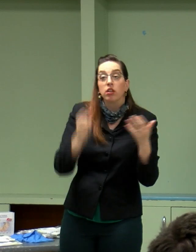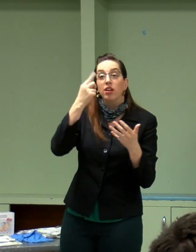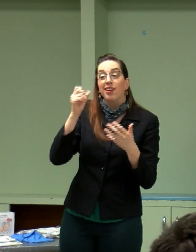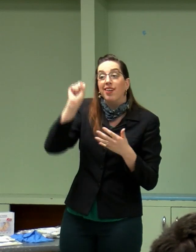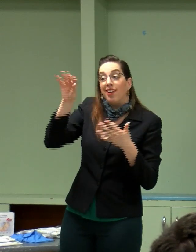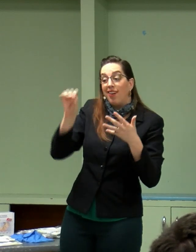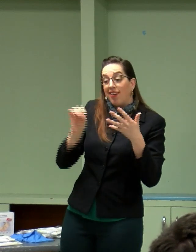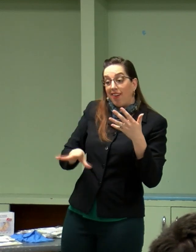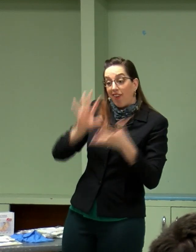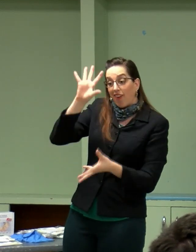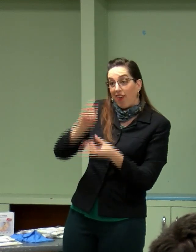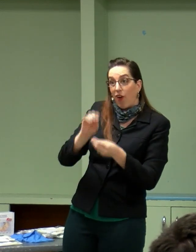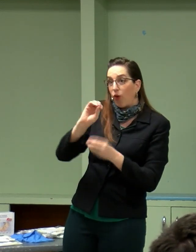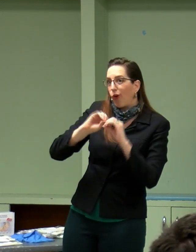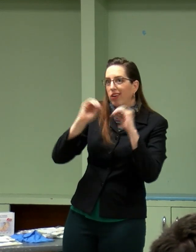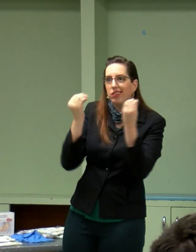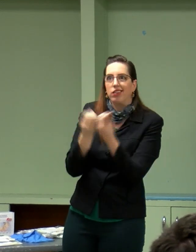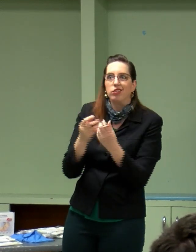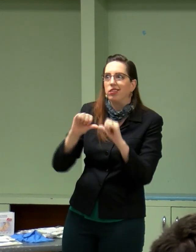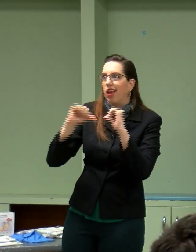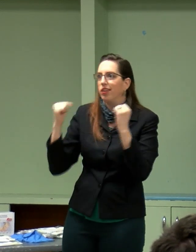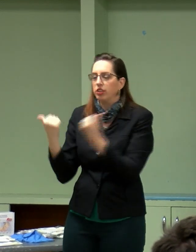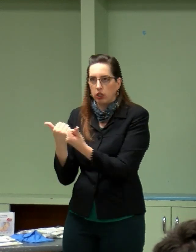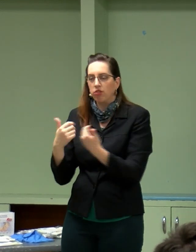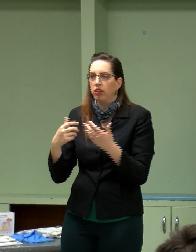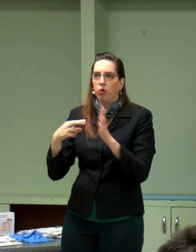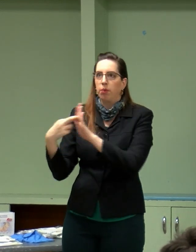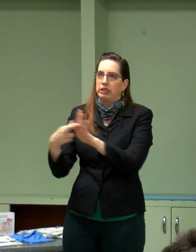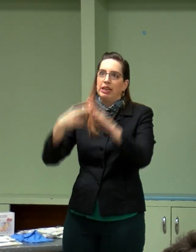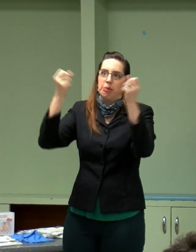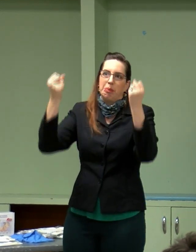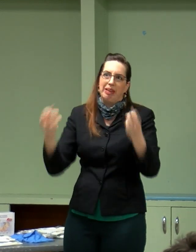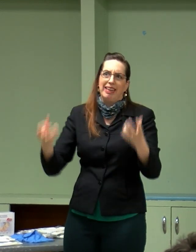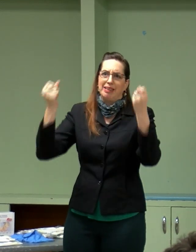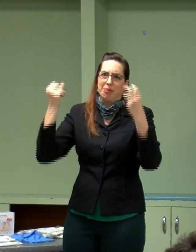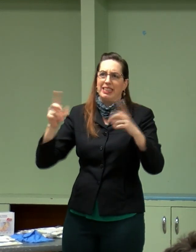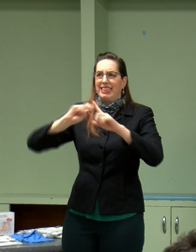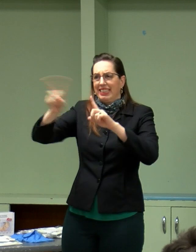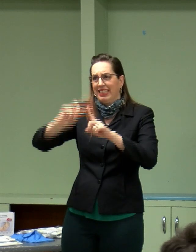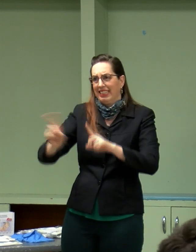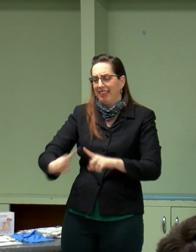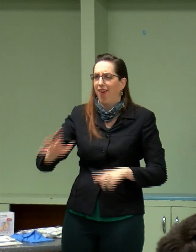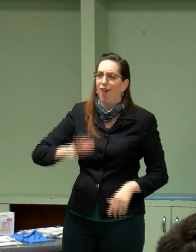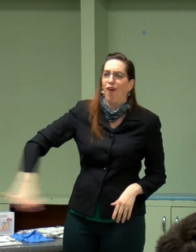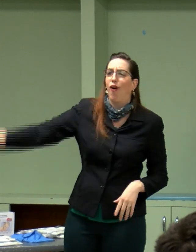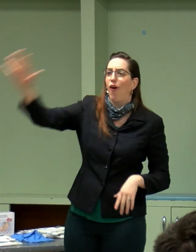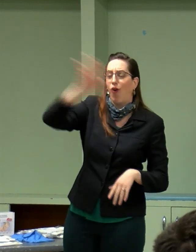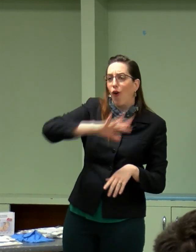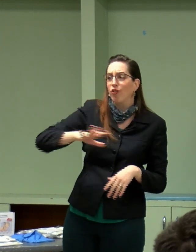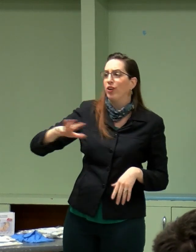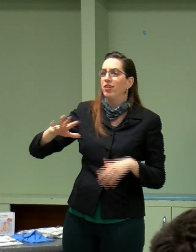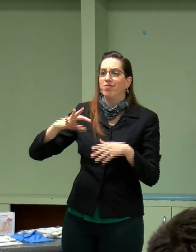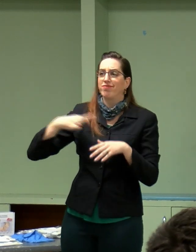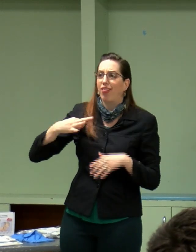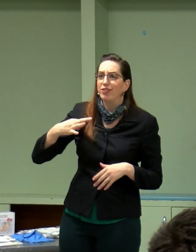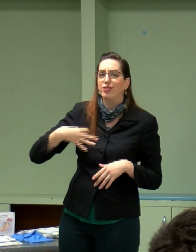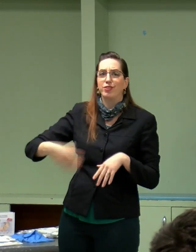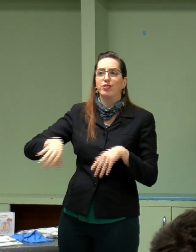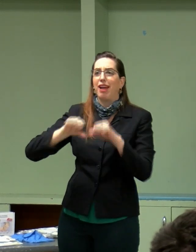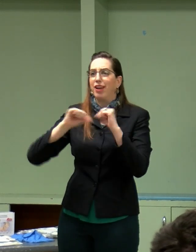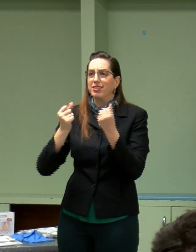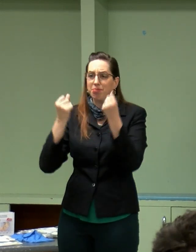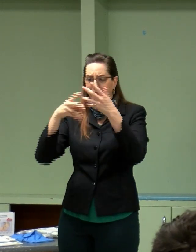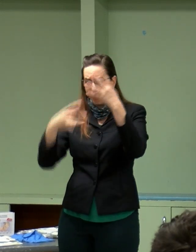today represent the 100 organizations that are out there and all the community volunteers that are dedicating their